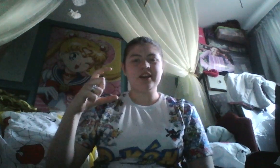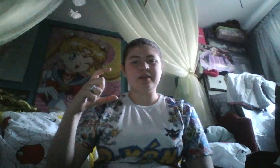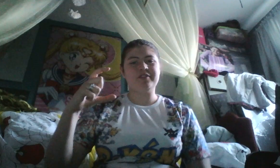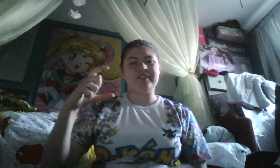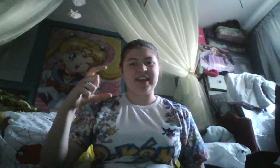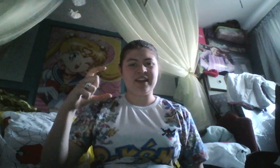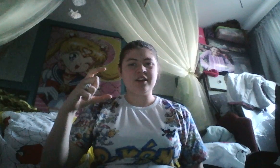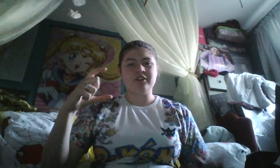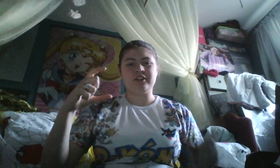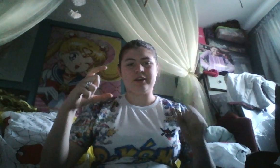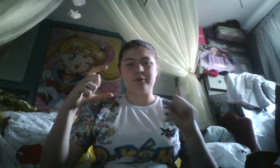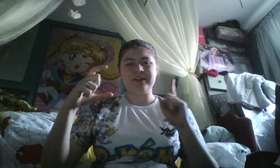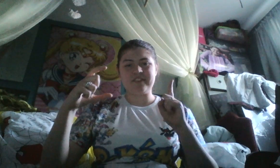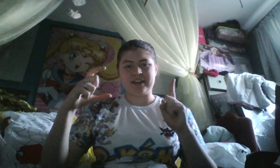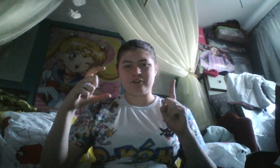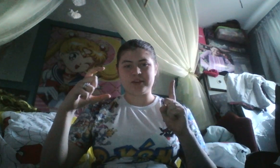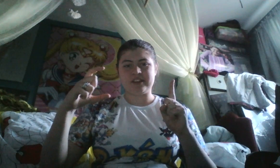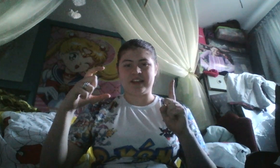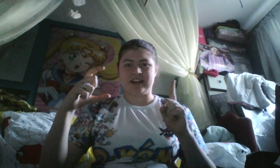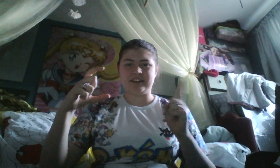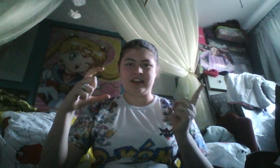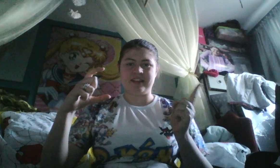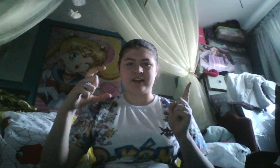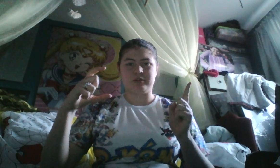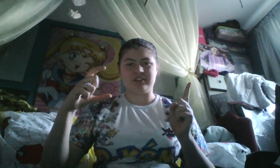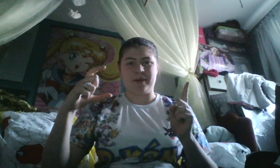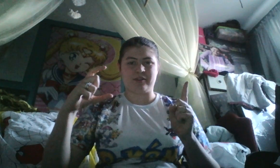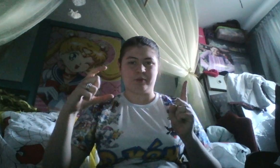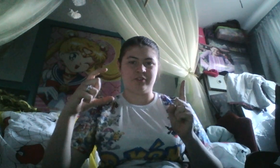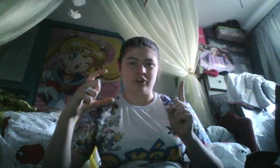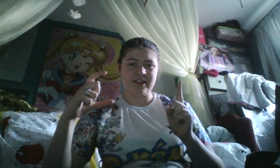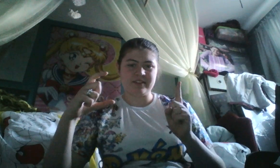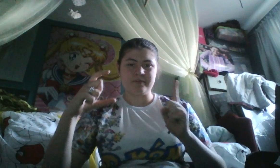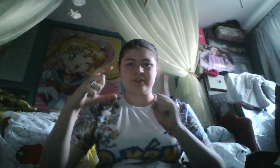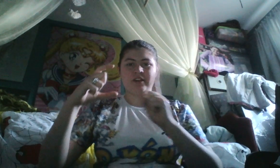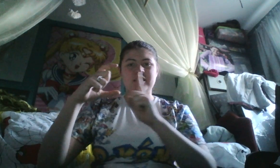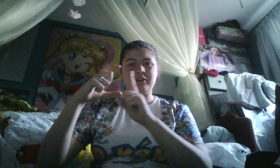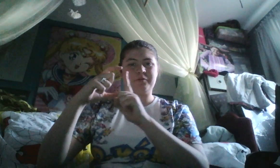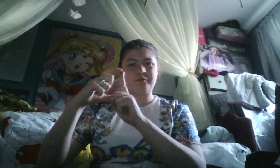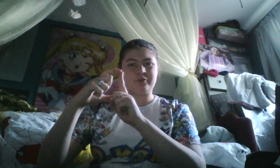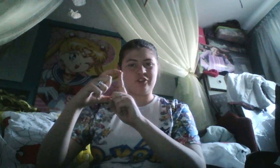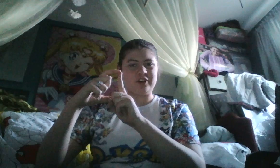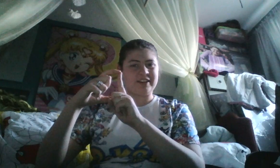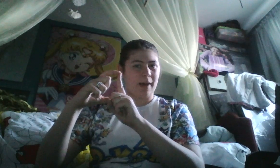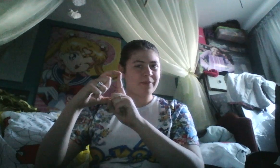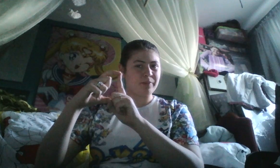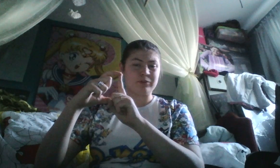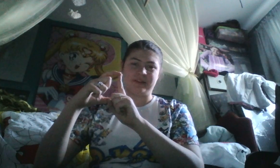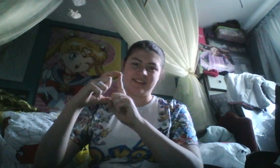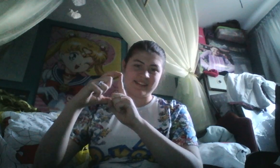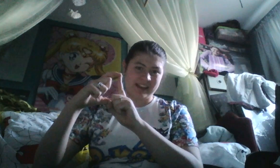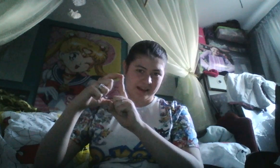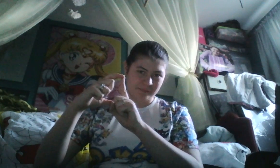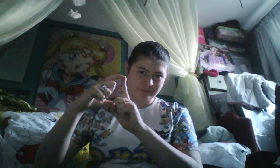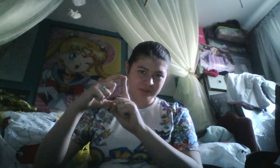And with D, you take one finger from your left hand, index one's the best one for it, and you join the gaps between the C.